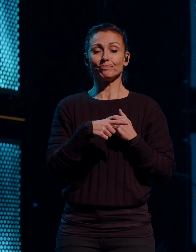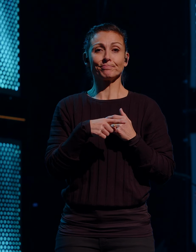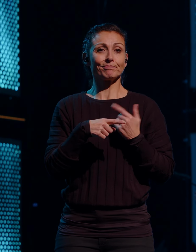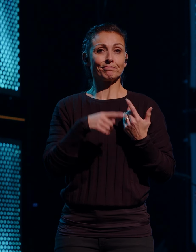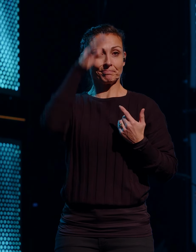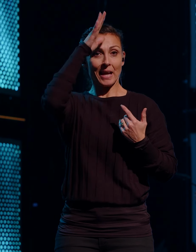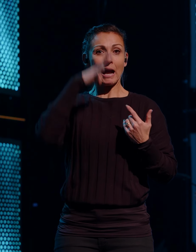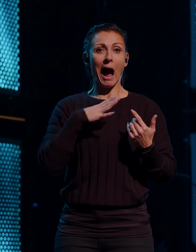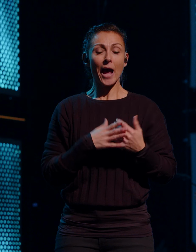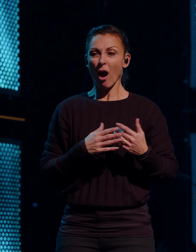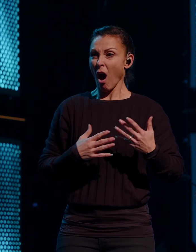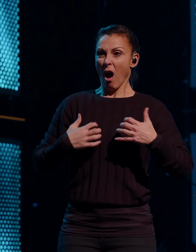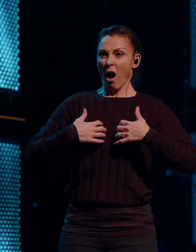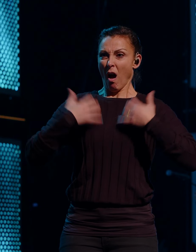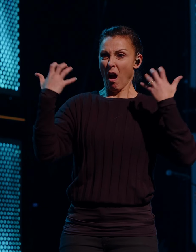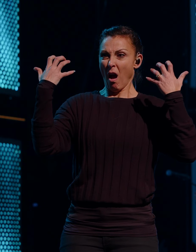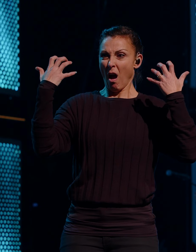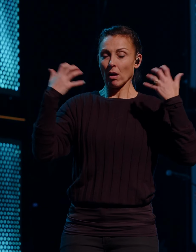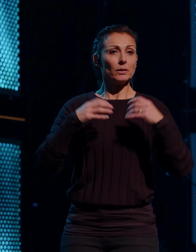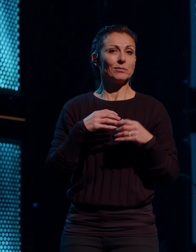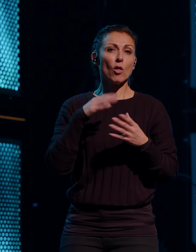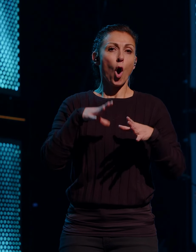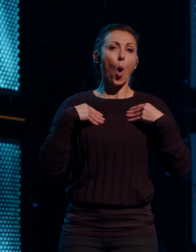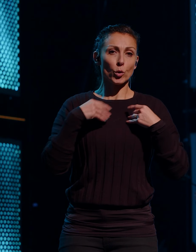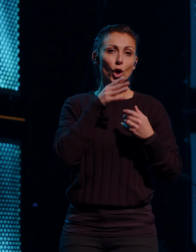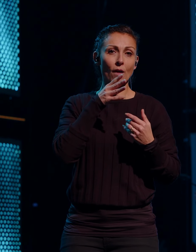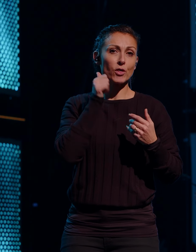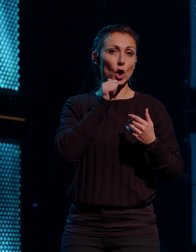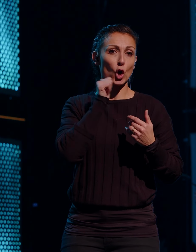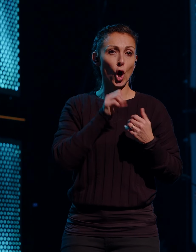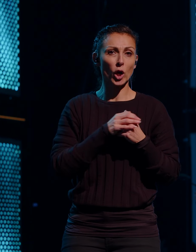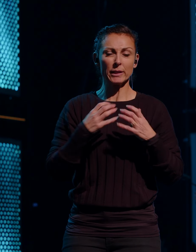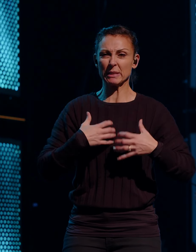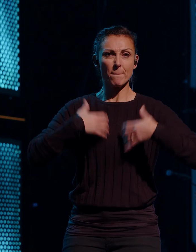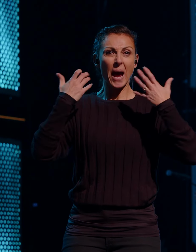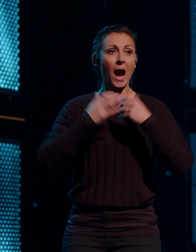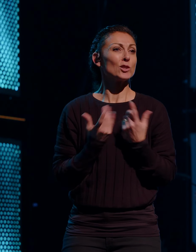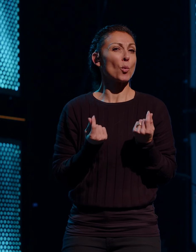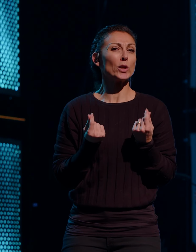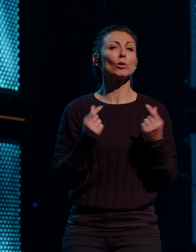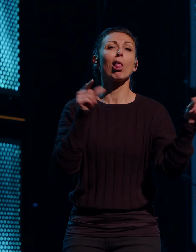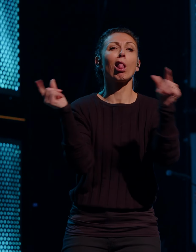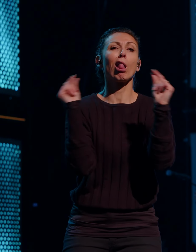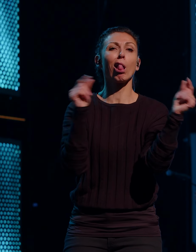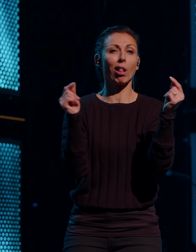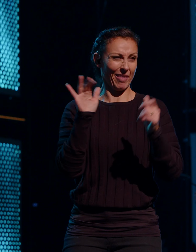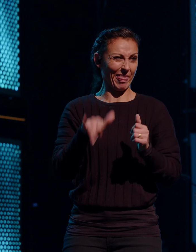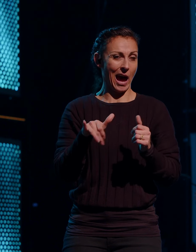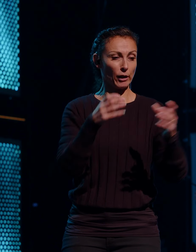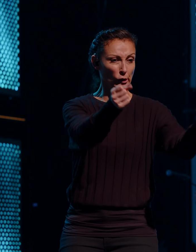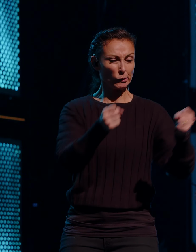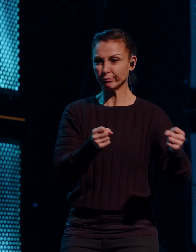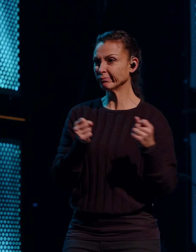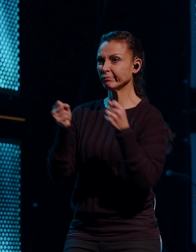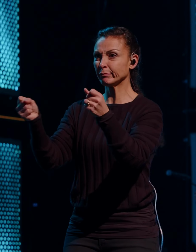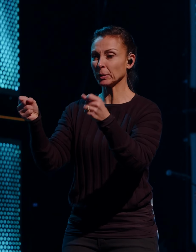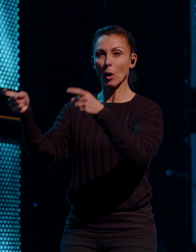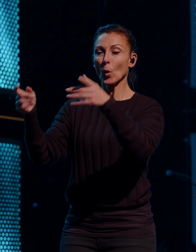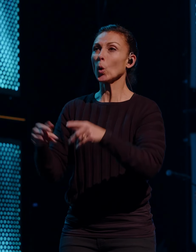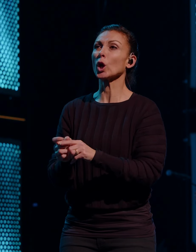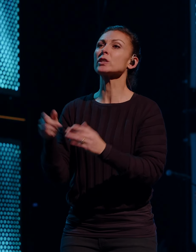just haven't spoken up yet, which is interesting. The crowds get upset and they start attacking them. Can't imagine. Just read over that.